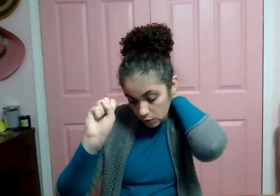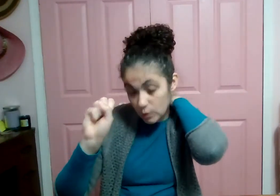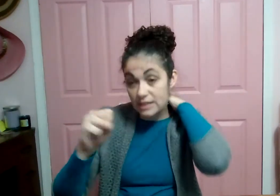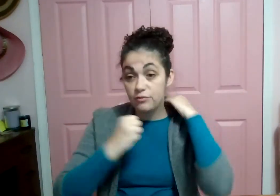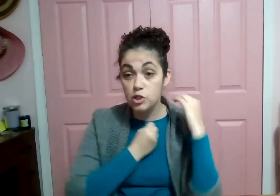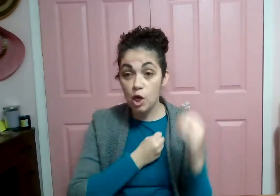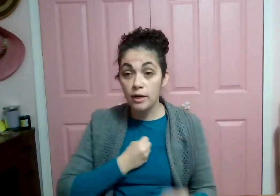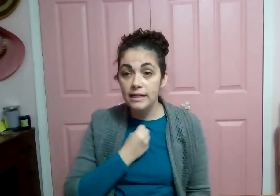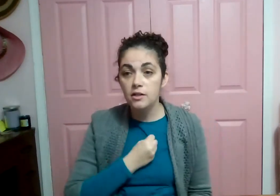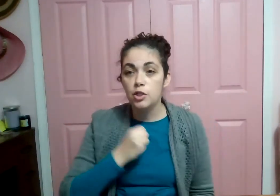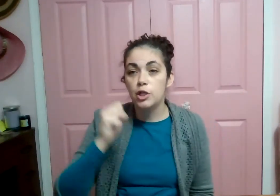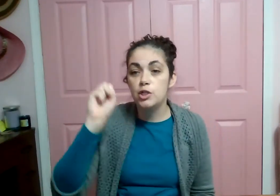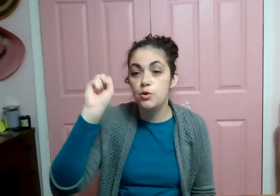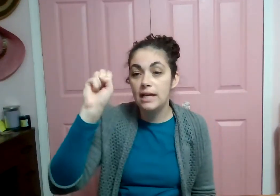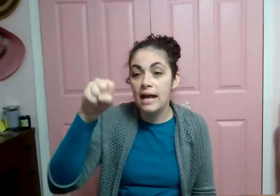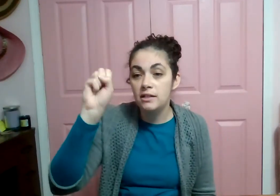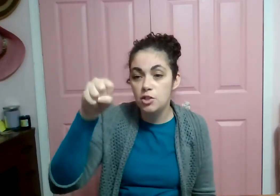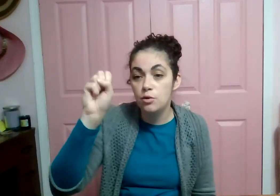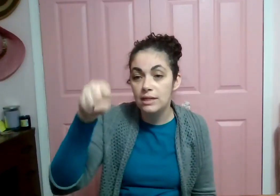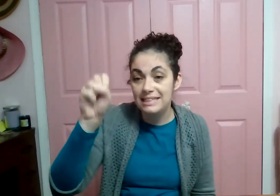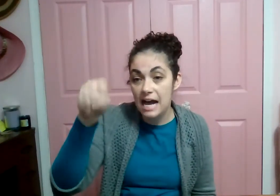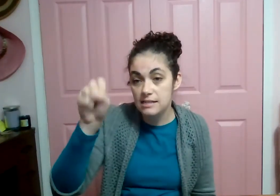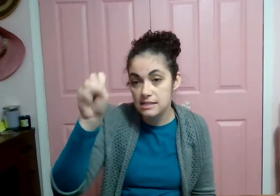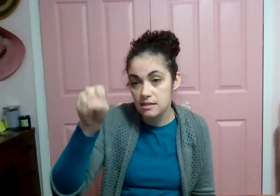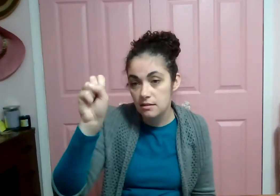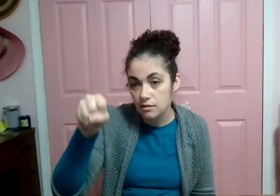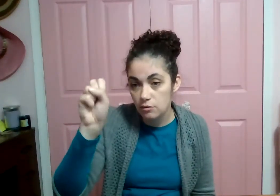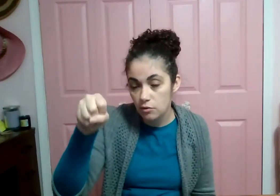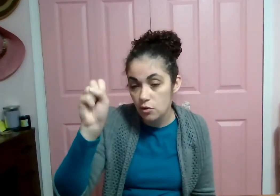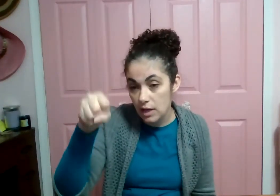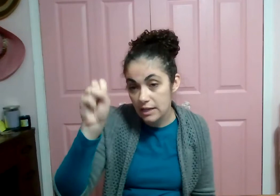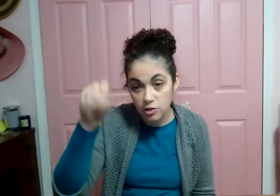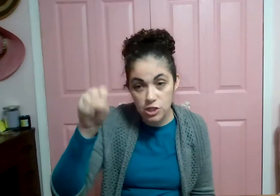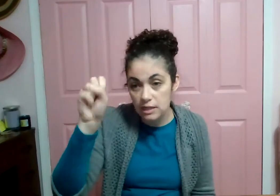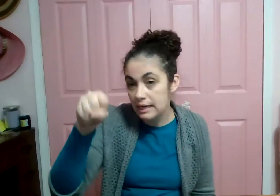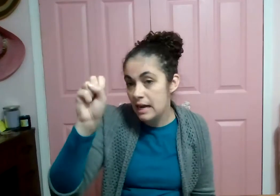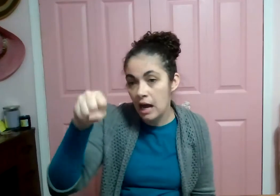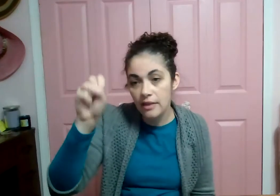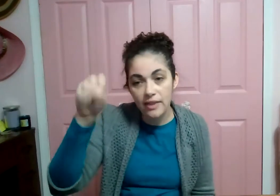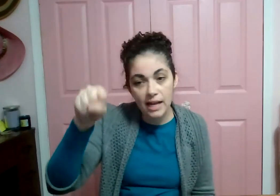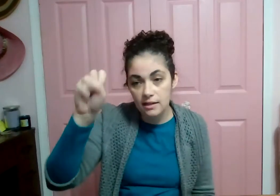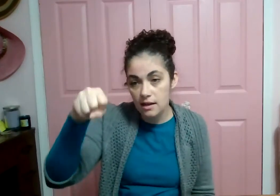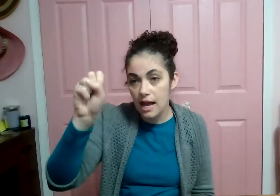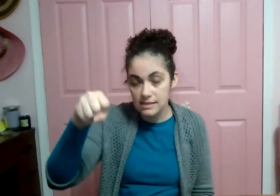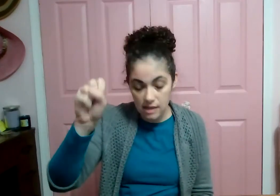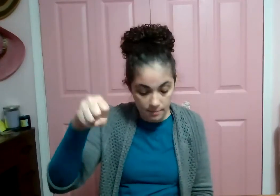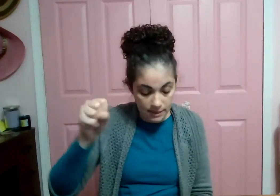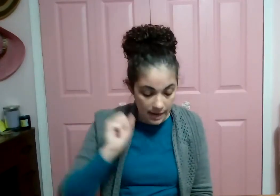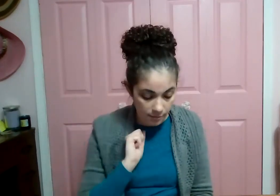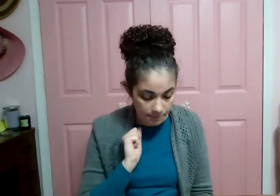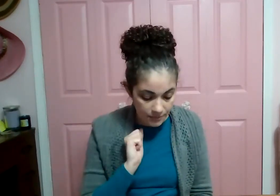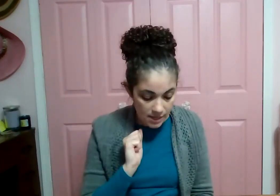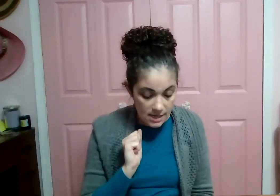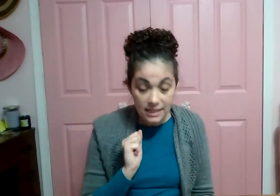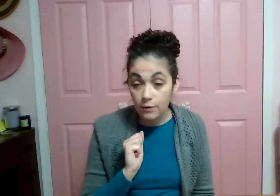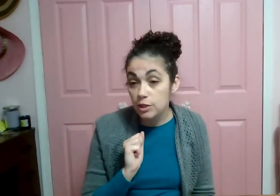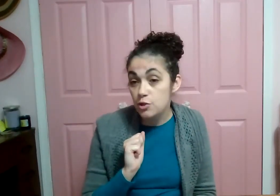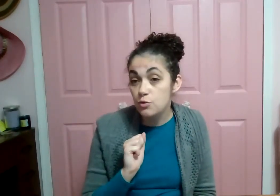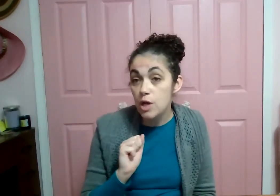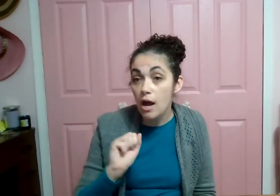we did for sorry. You're going to do again and do yes. And you're just going to nod that S up and down. Now when you do